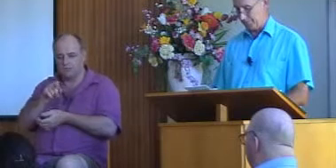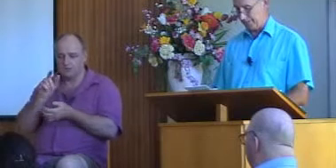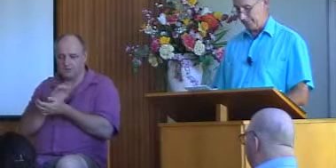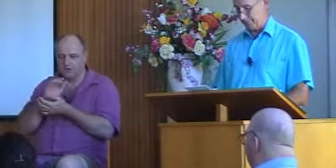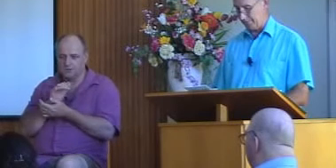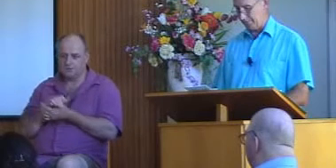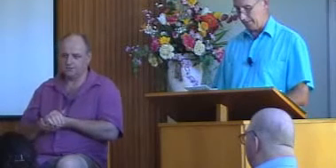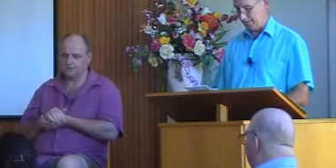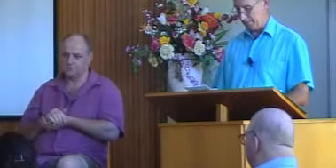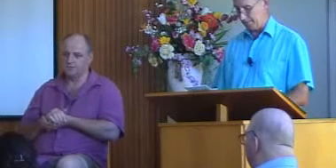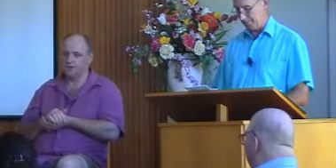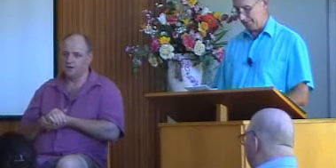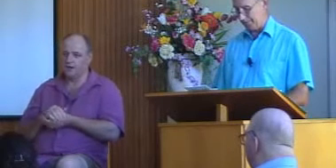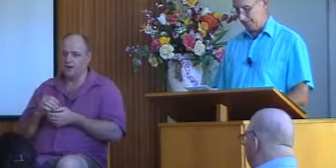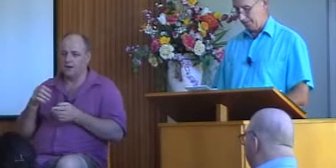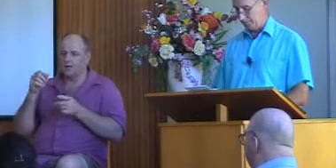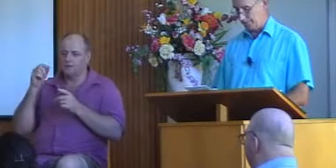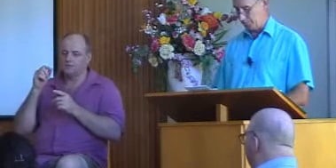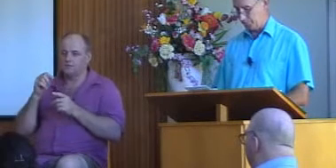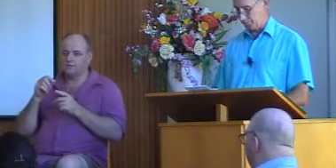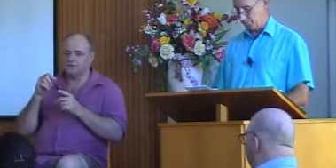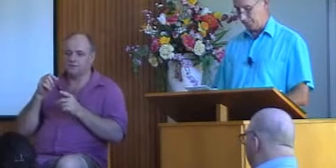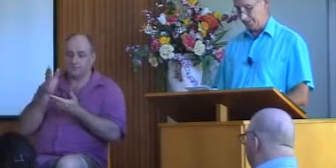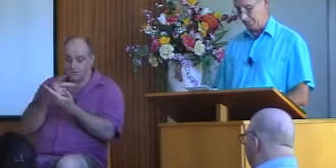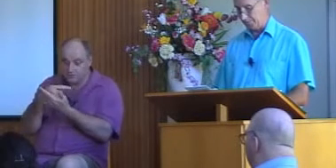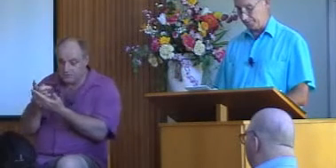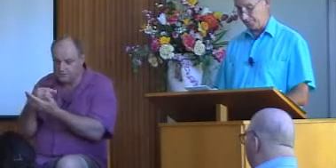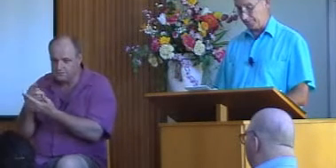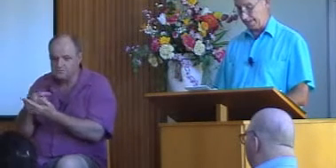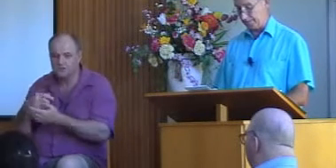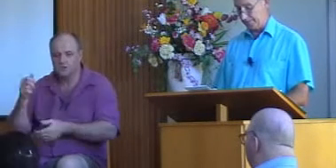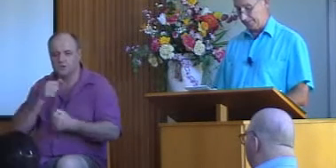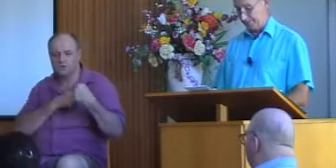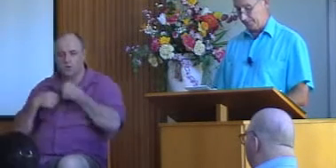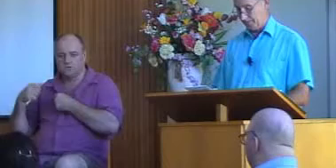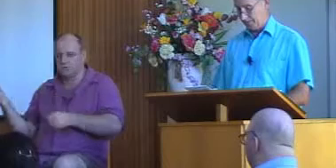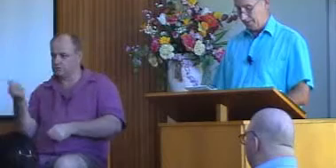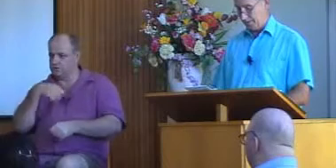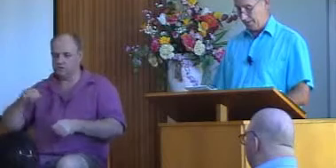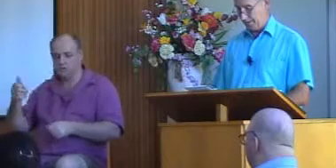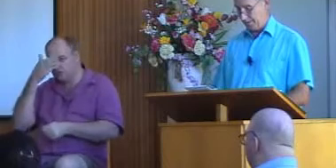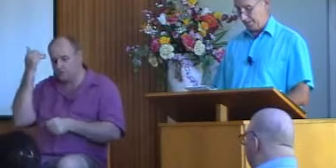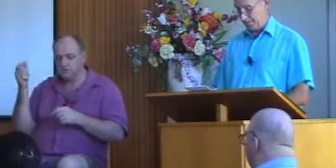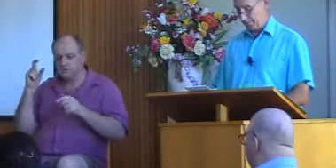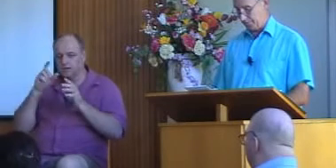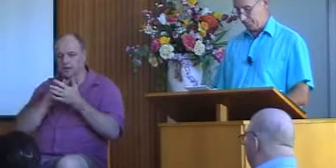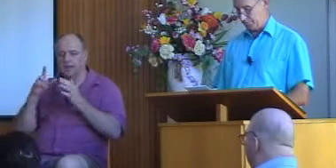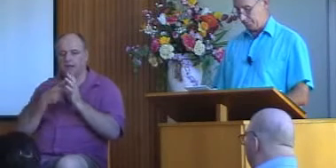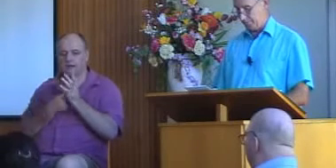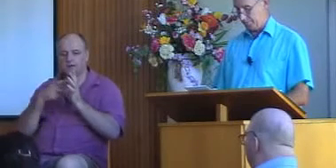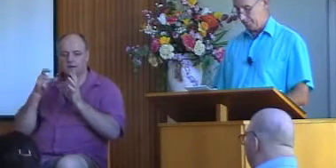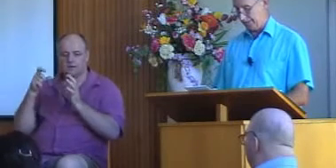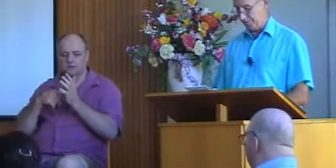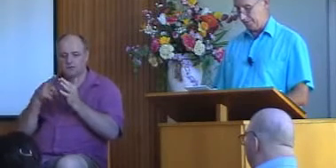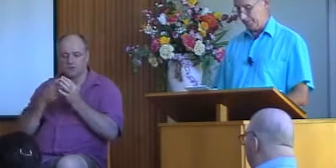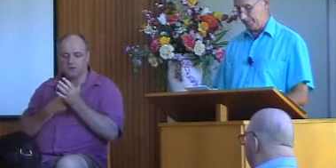pilgrim's staff, the pilot's compass, the soldier's sword, and the Christian's character. Here paradise is